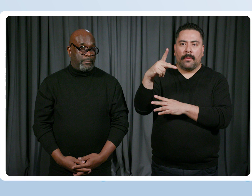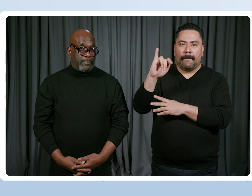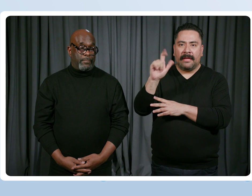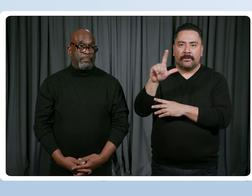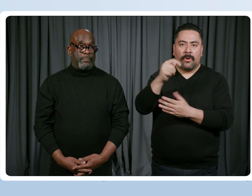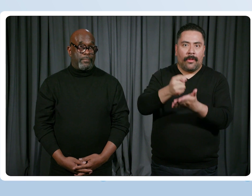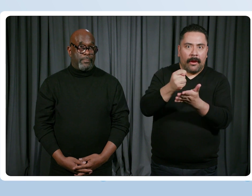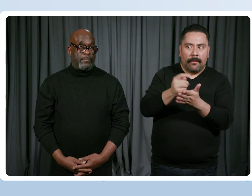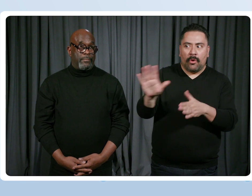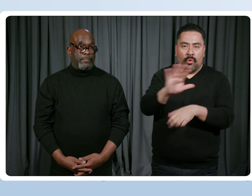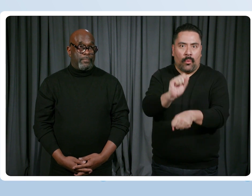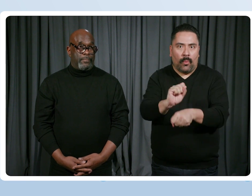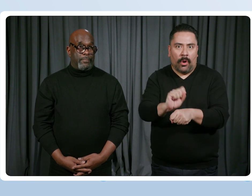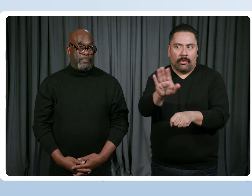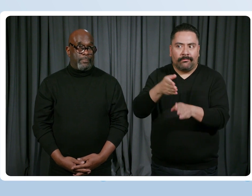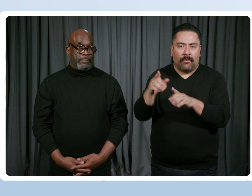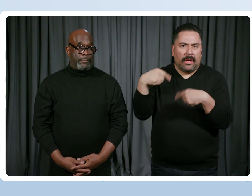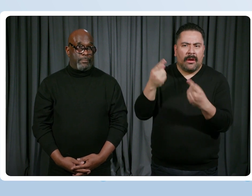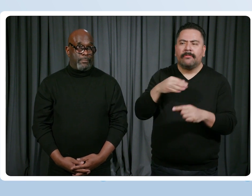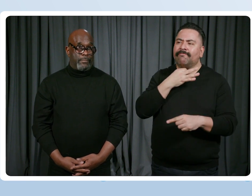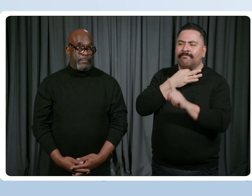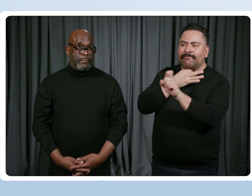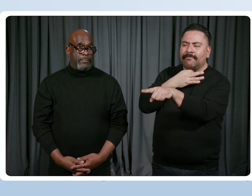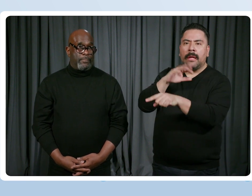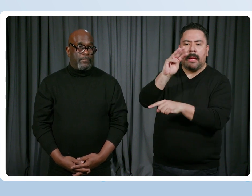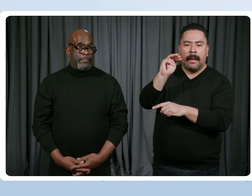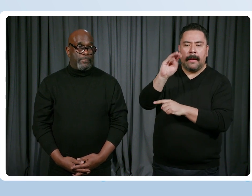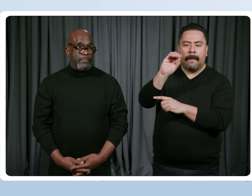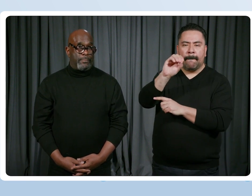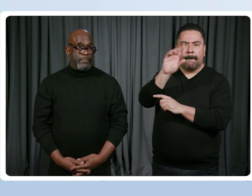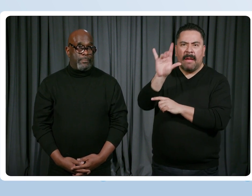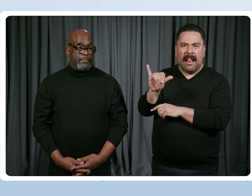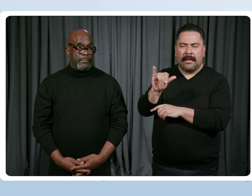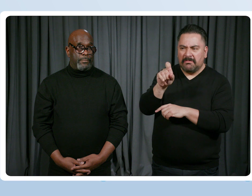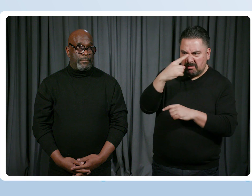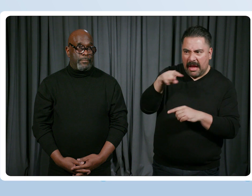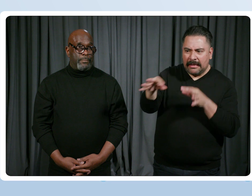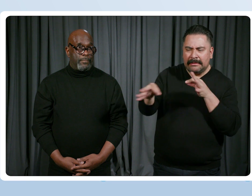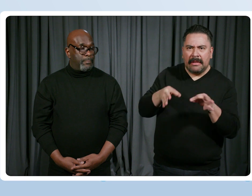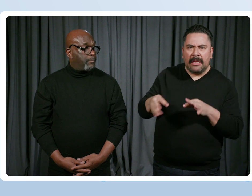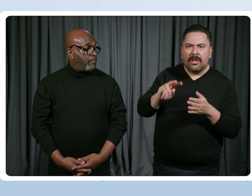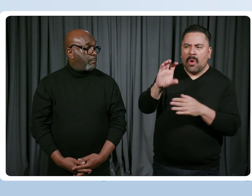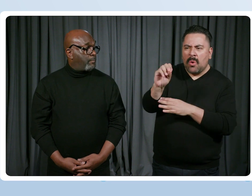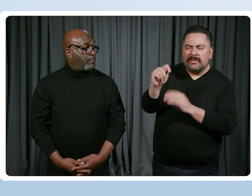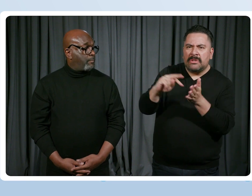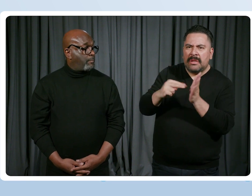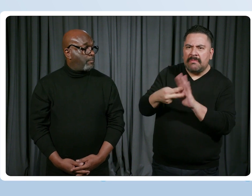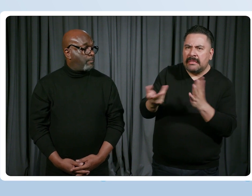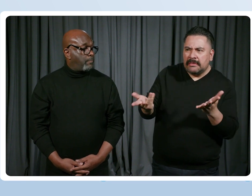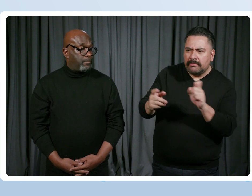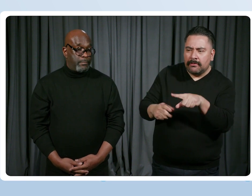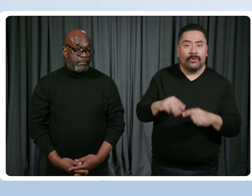you have done through your careers. Molly, can you get us started by explaining to us what occupational therapy